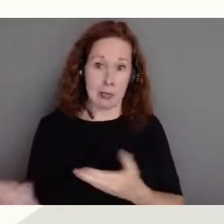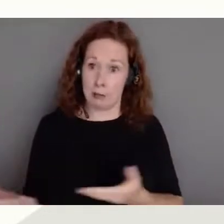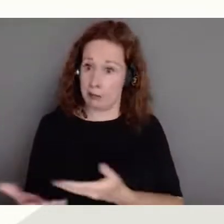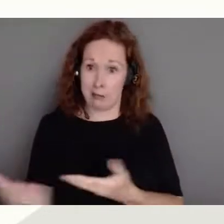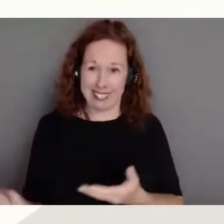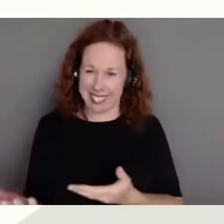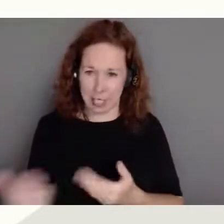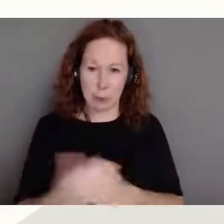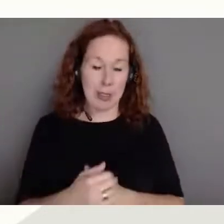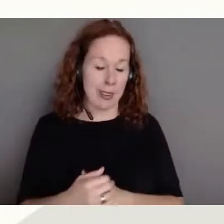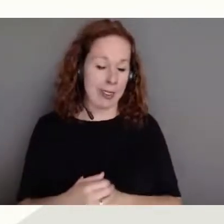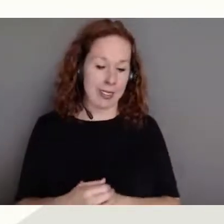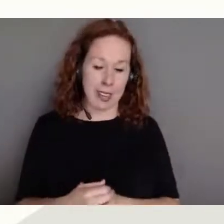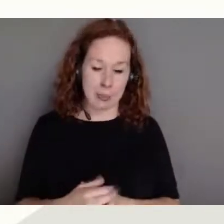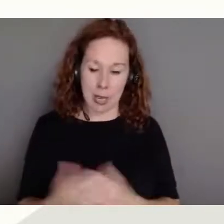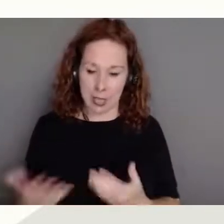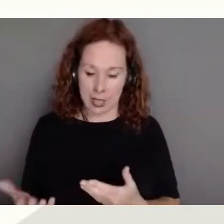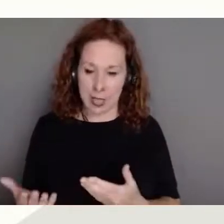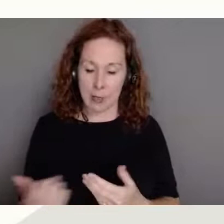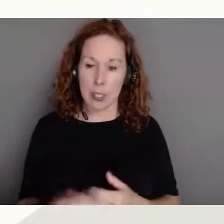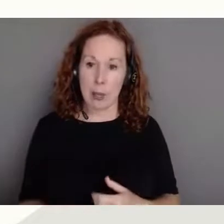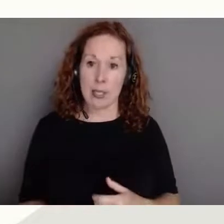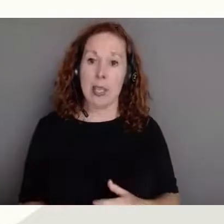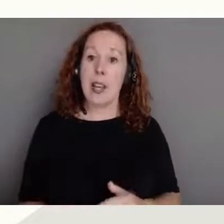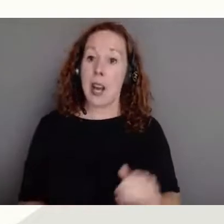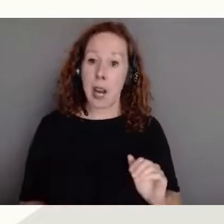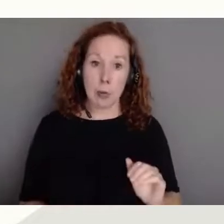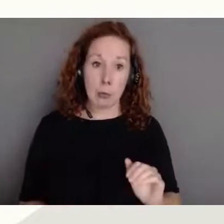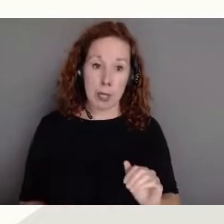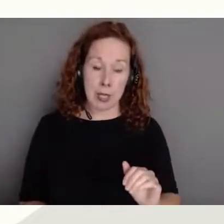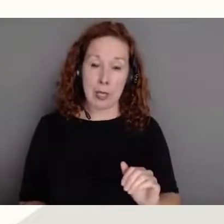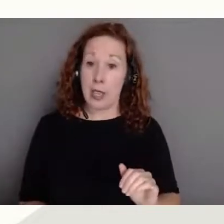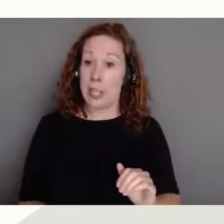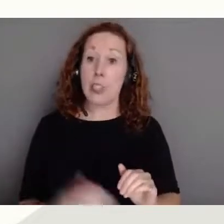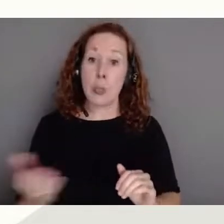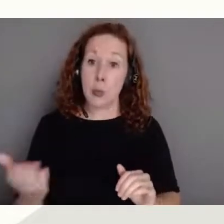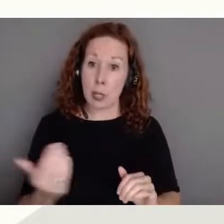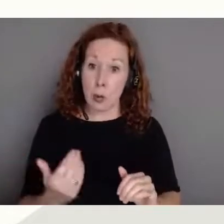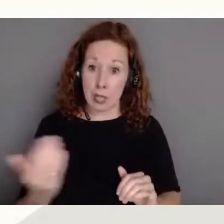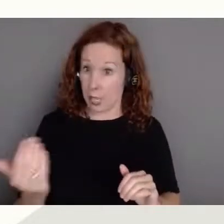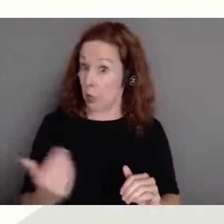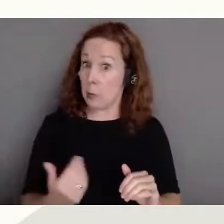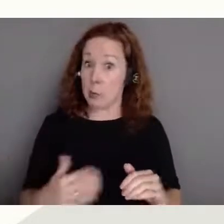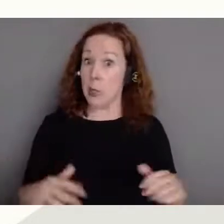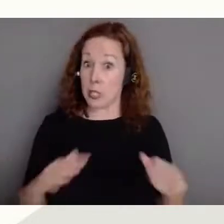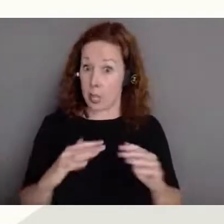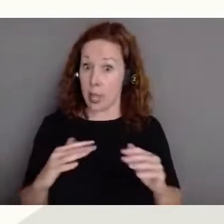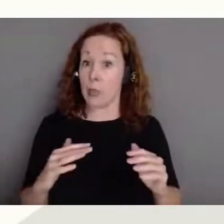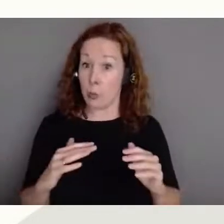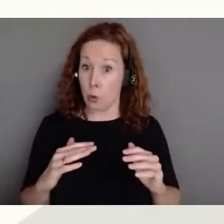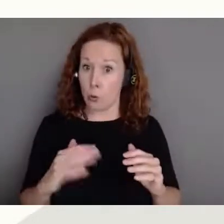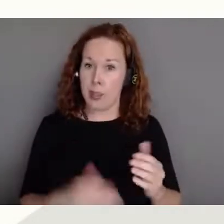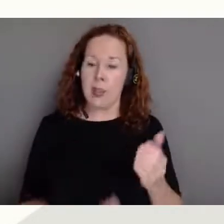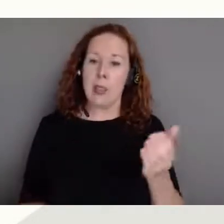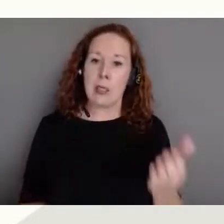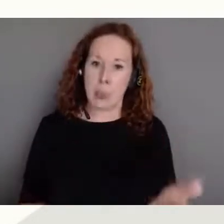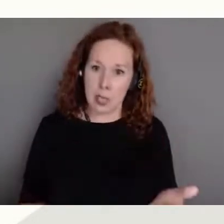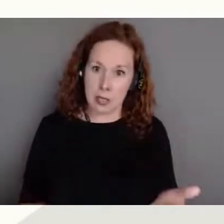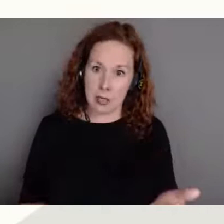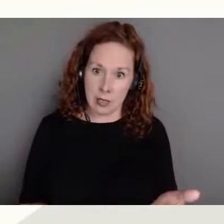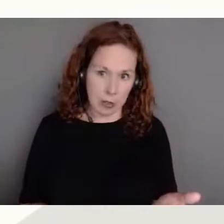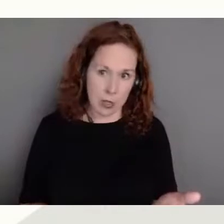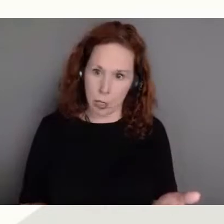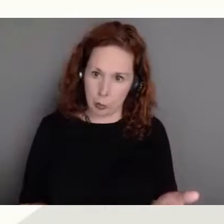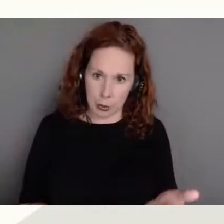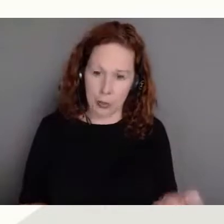Henry Mhm. speaking and making the announcement. I would be interpreting what the hearing people are saying in the room. So